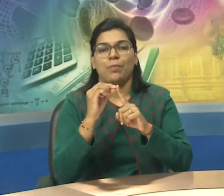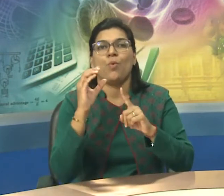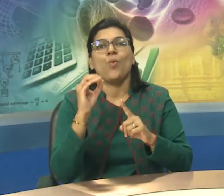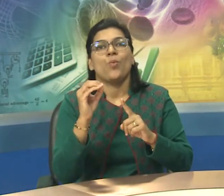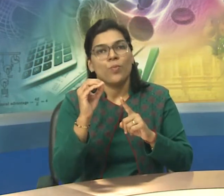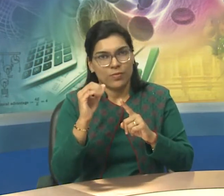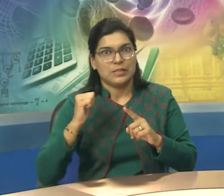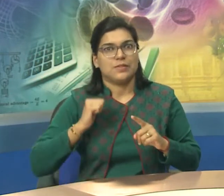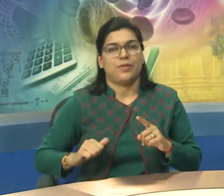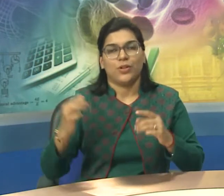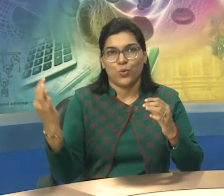in India.